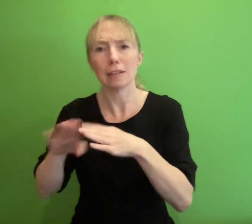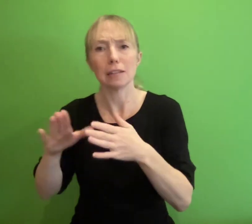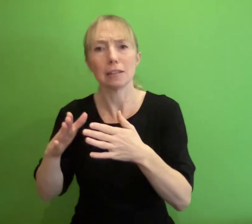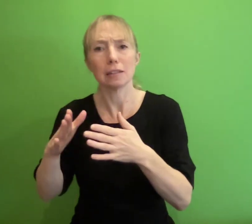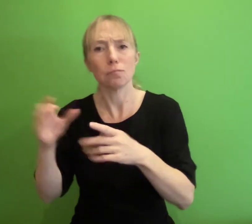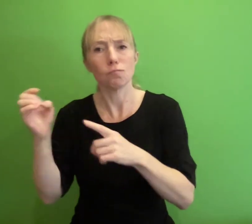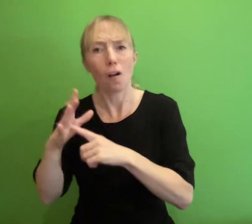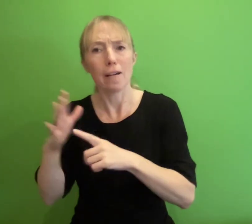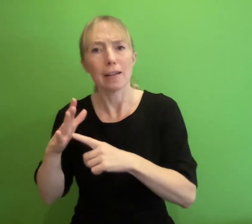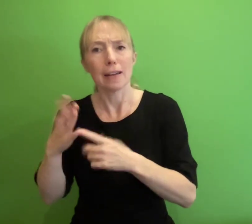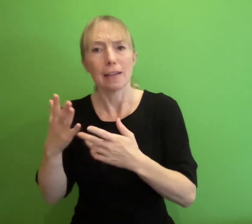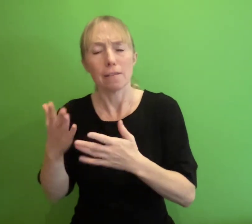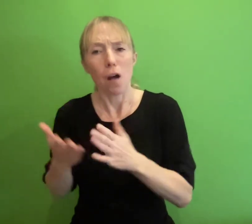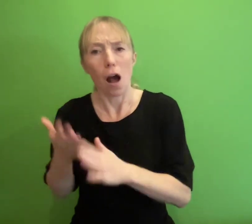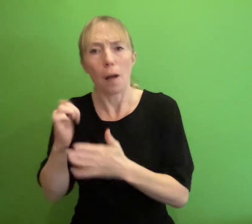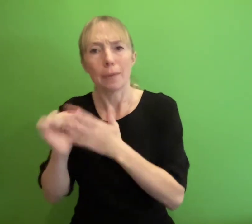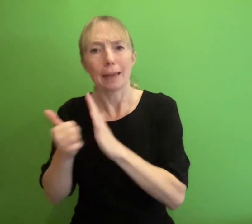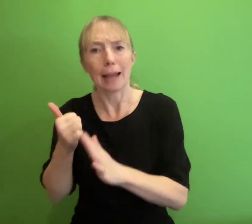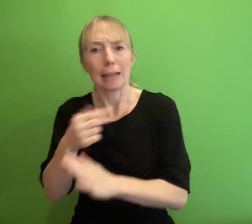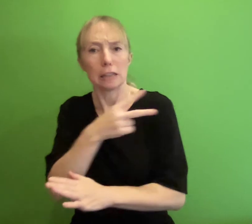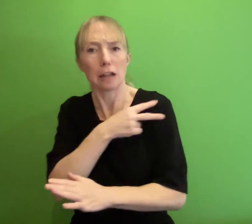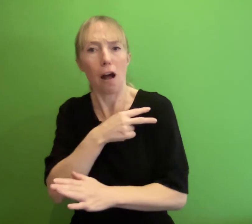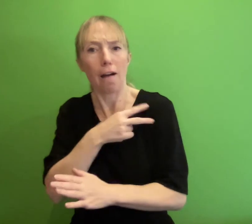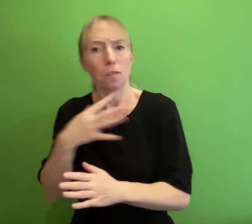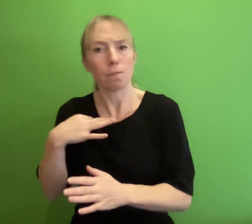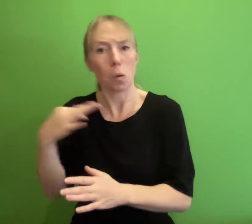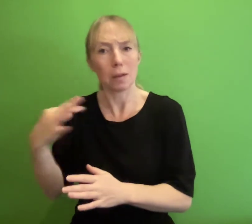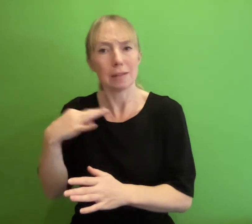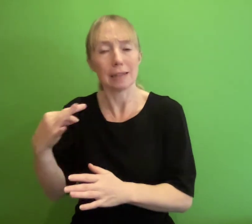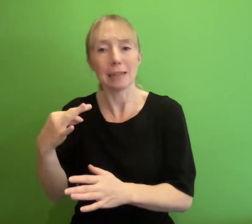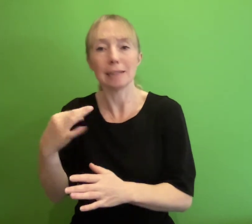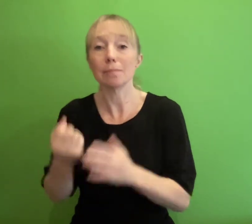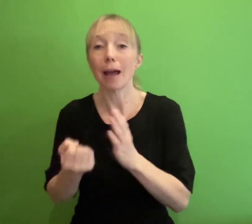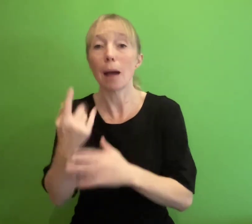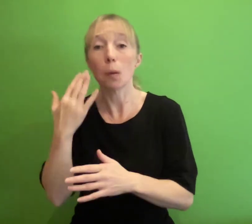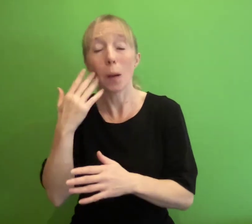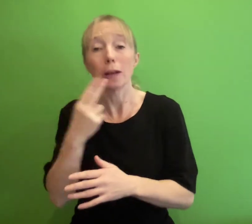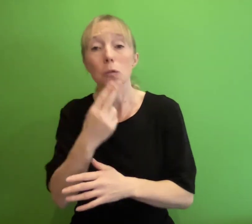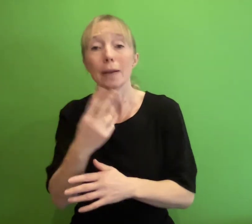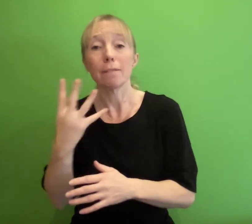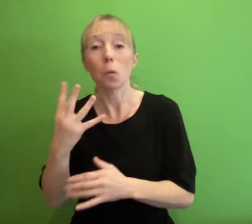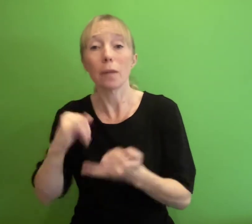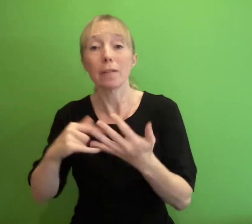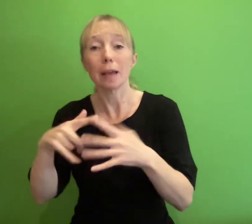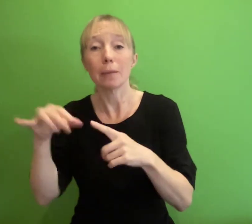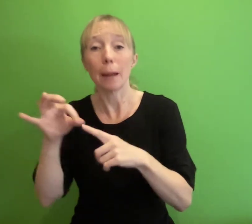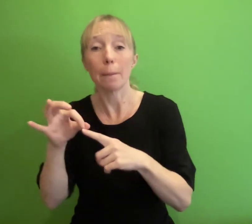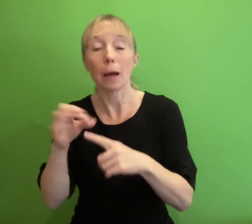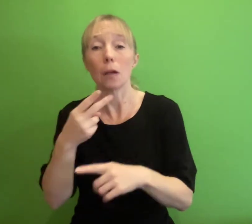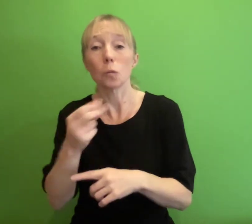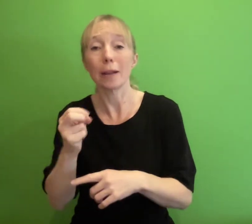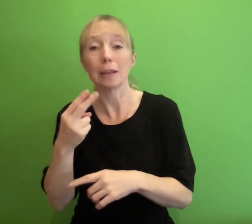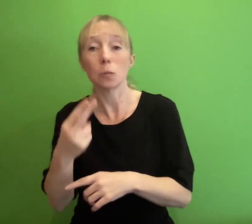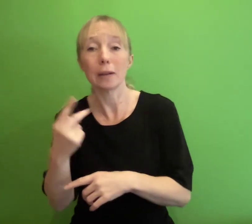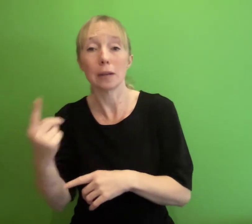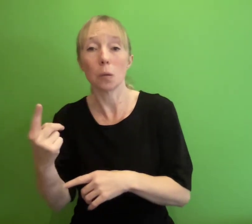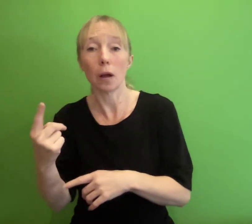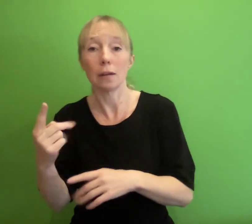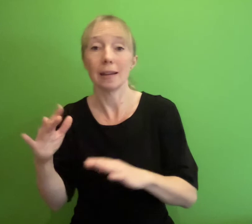and volunteers. It took place on the 24th of September 2021. 10 signed up,